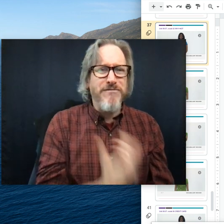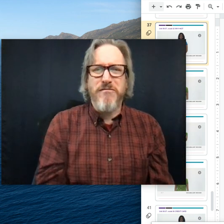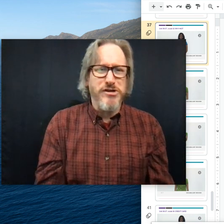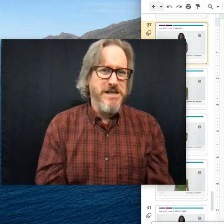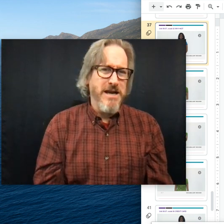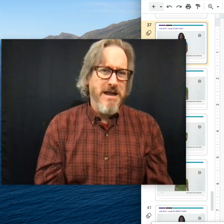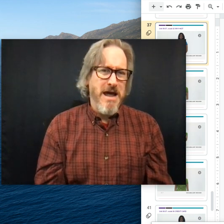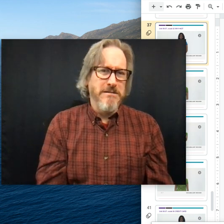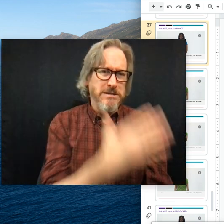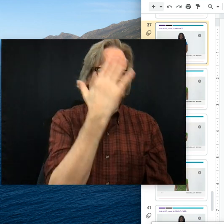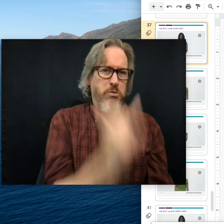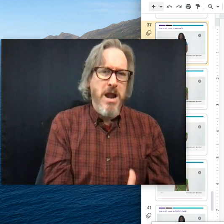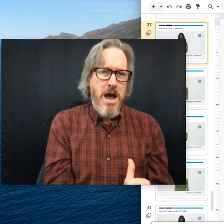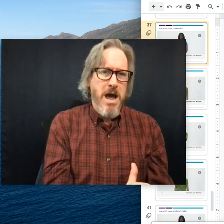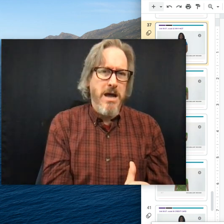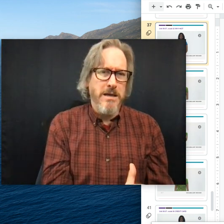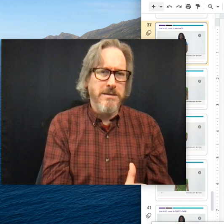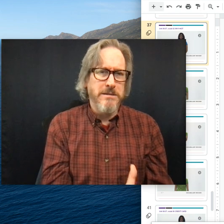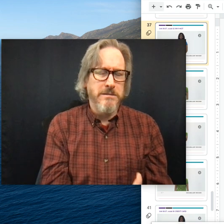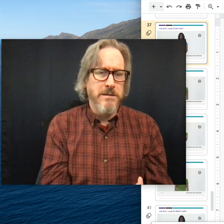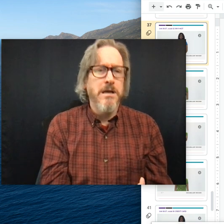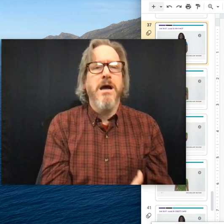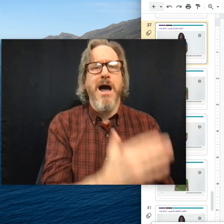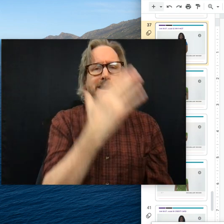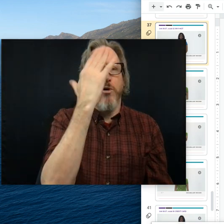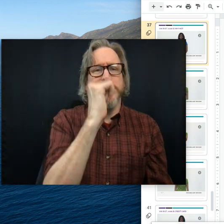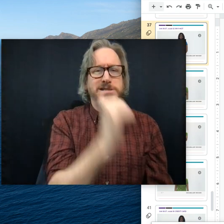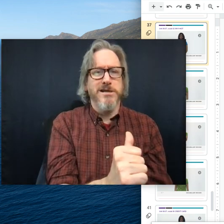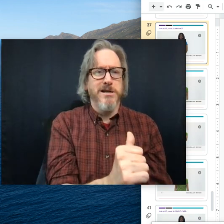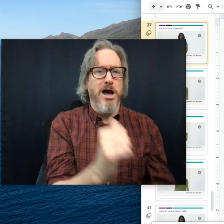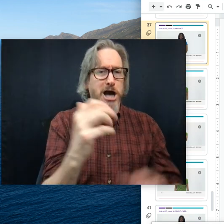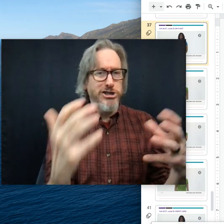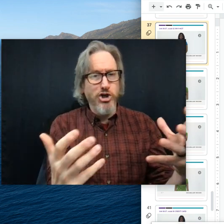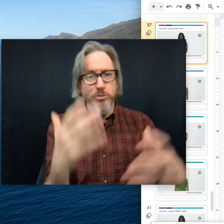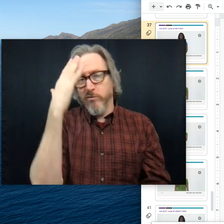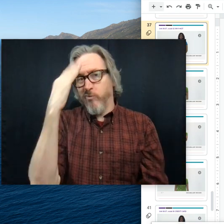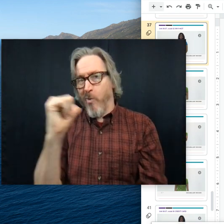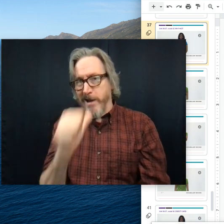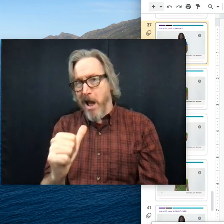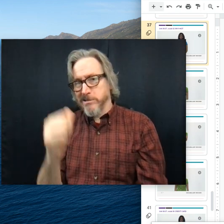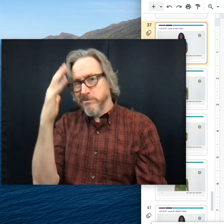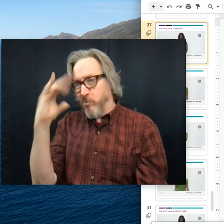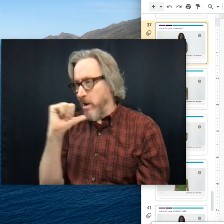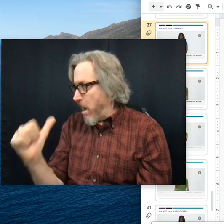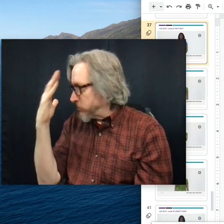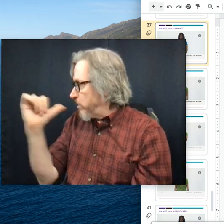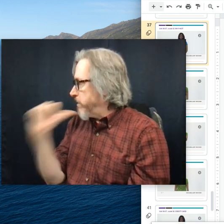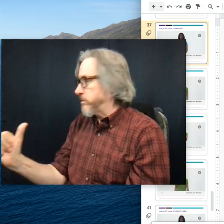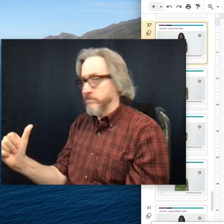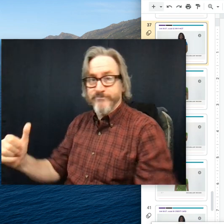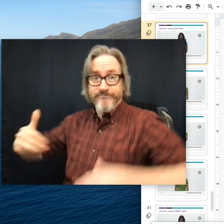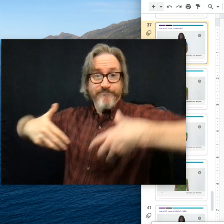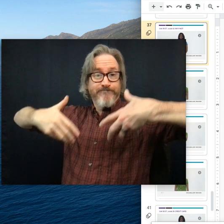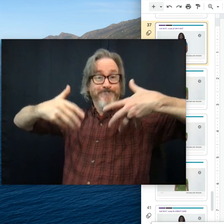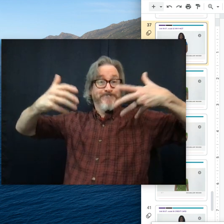I have never signed that. Why not? I've always done a 2-move. Why not? Why not? Why